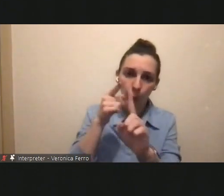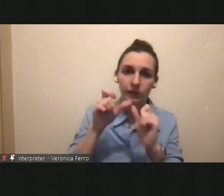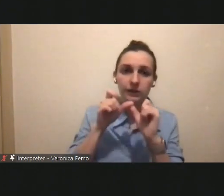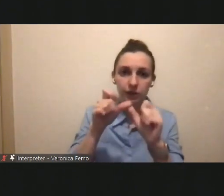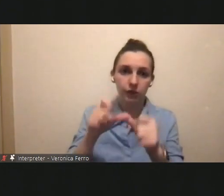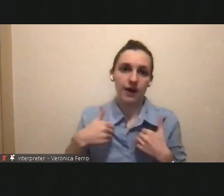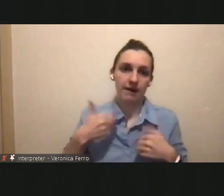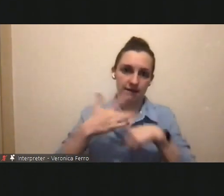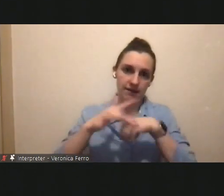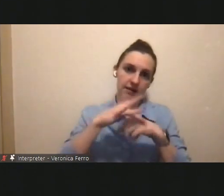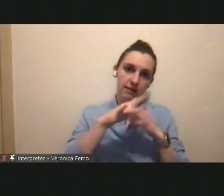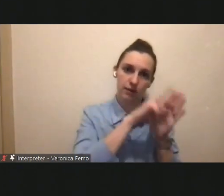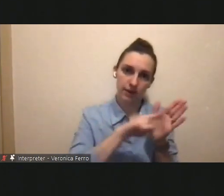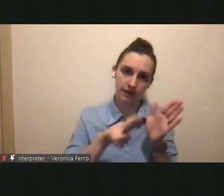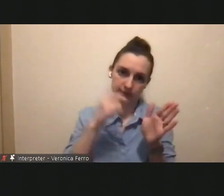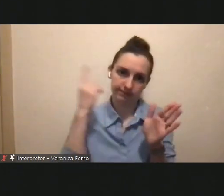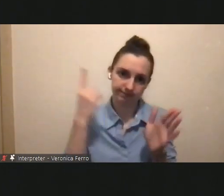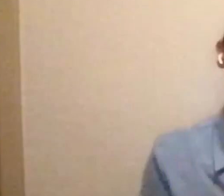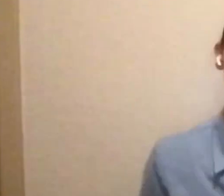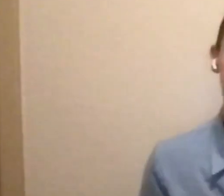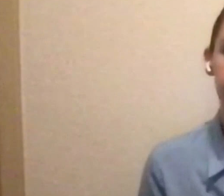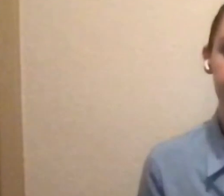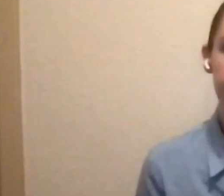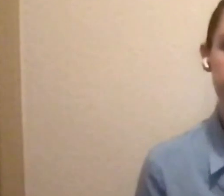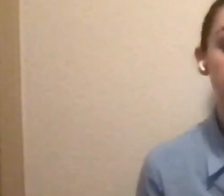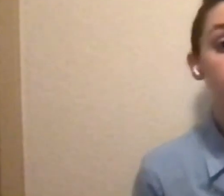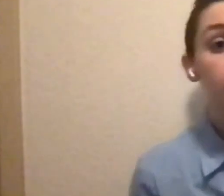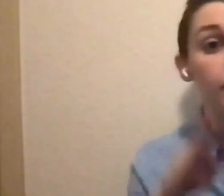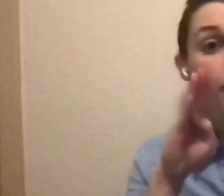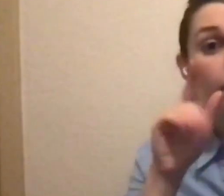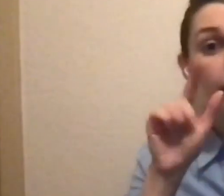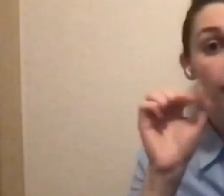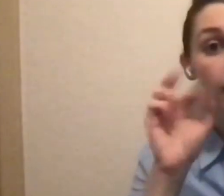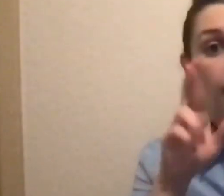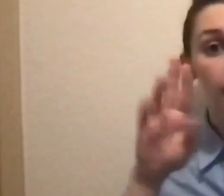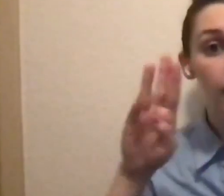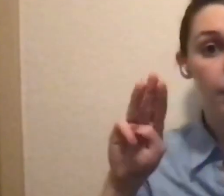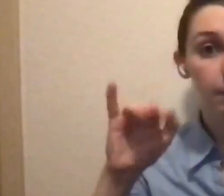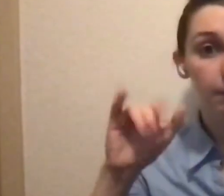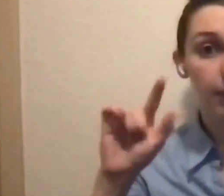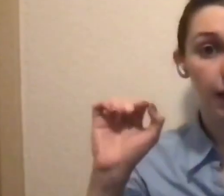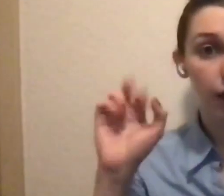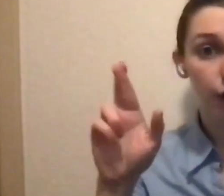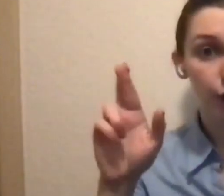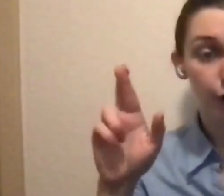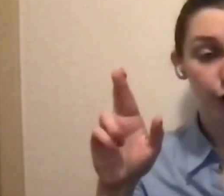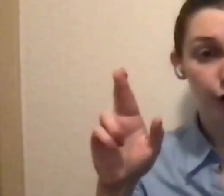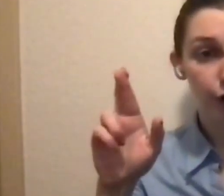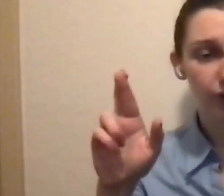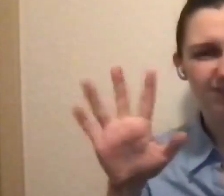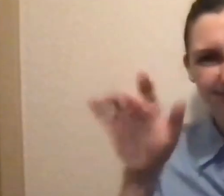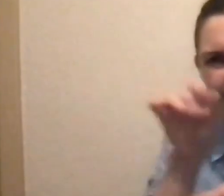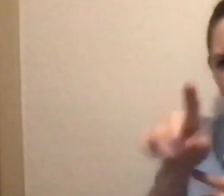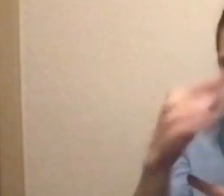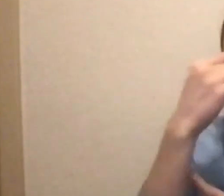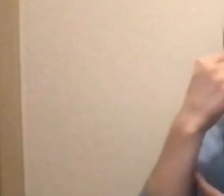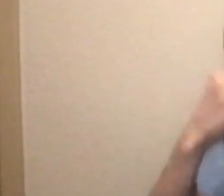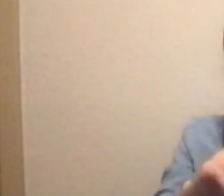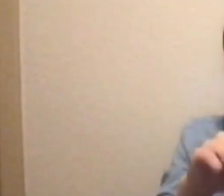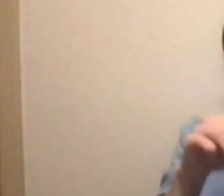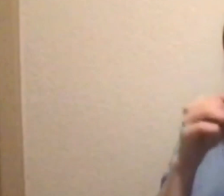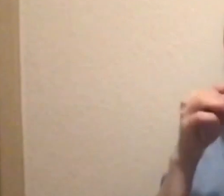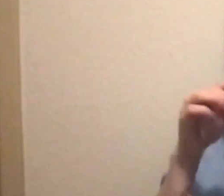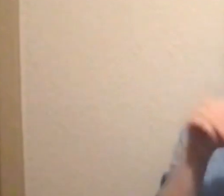All right, let's go to Blair Miller. Hi, this is for Dr. Hurley. I was just kind